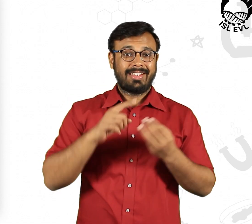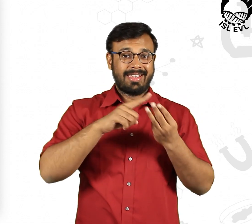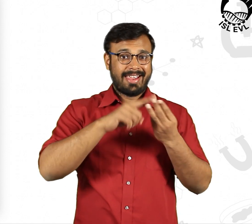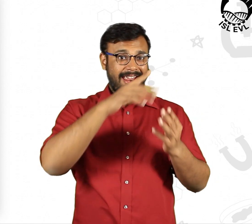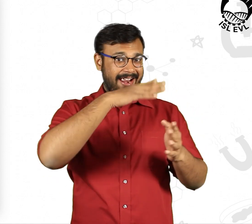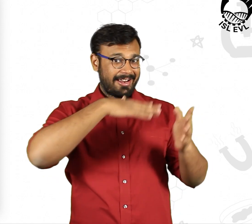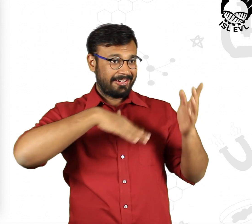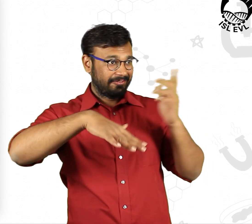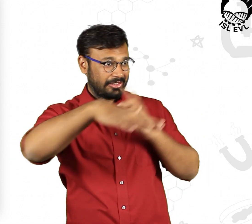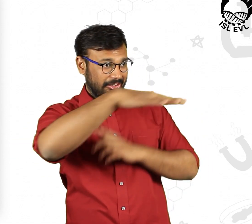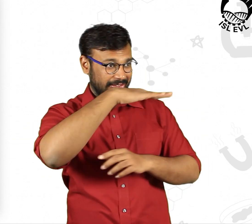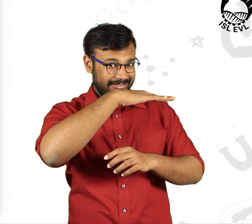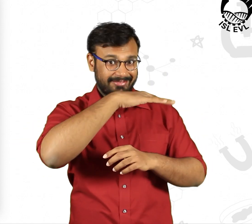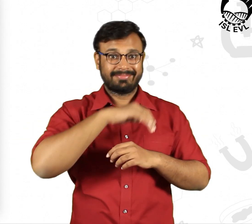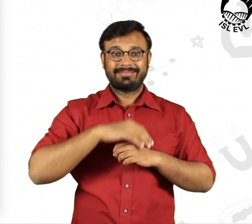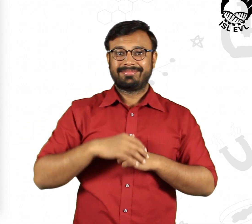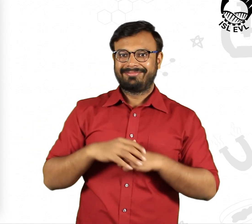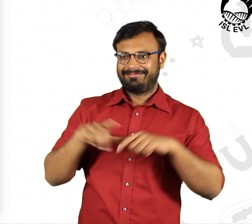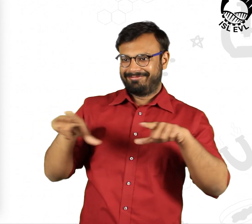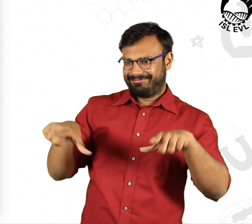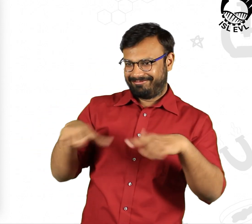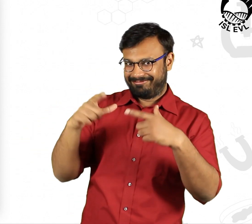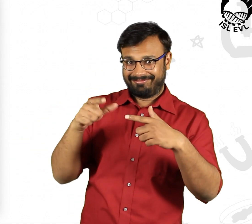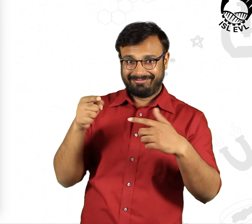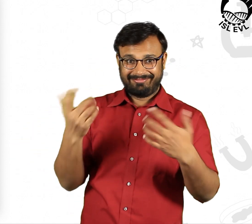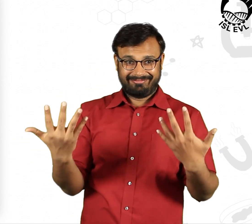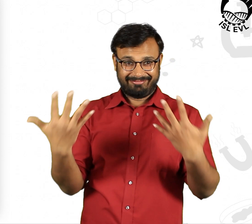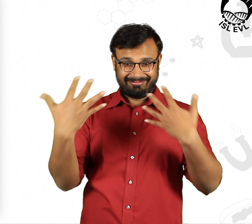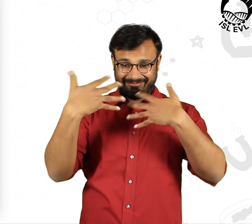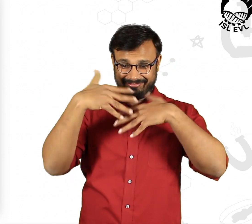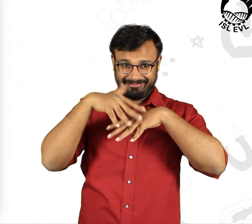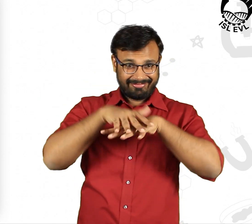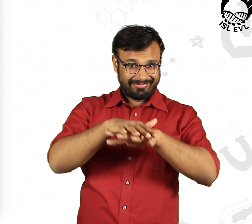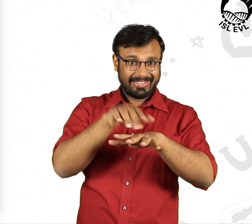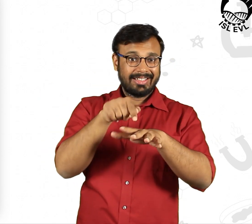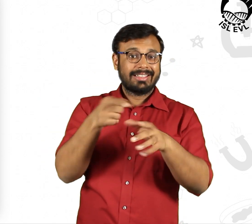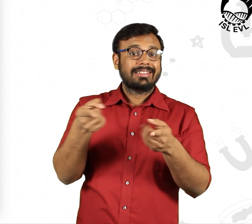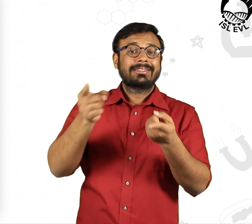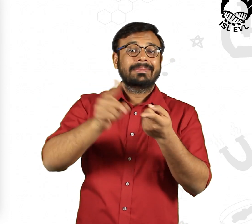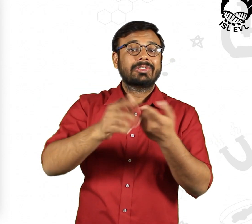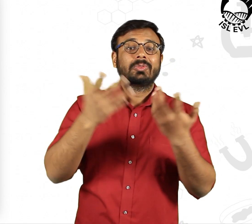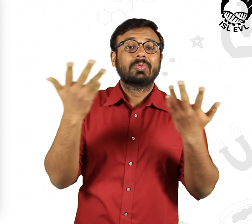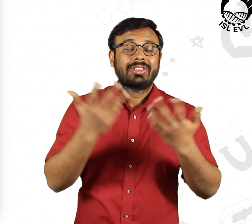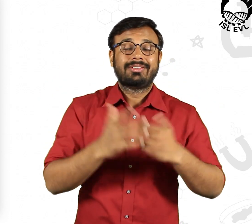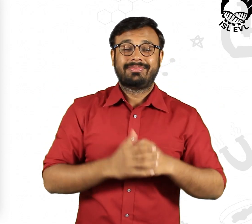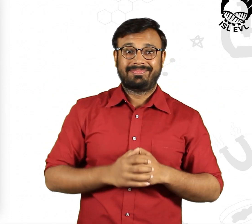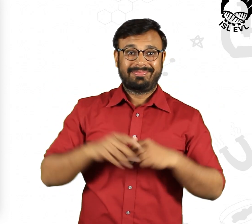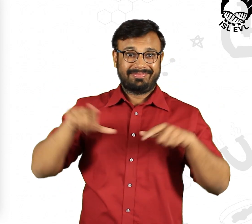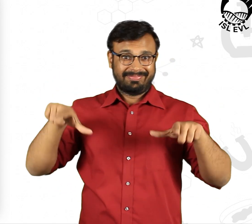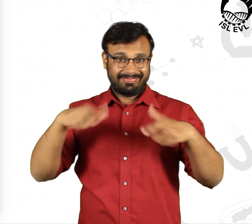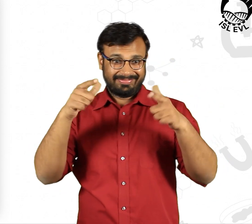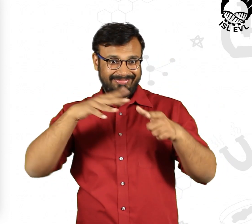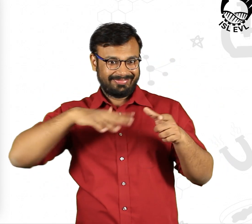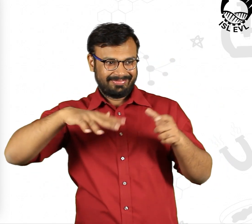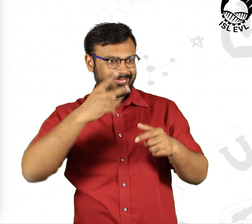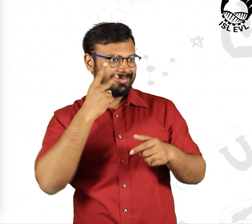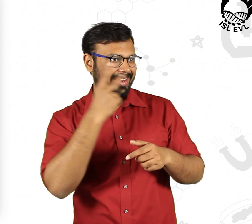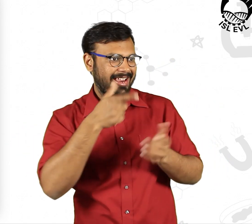depending on the combination of environment and traits, the tree community of